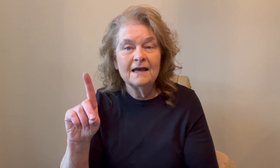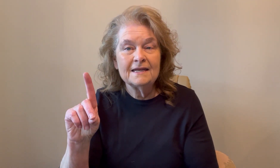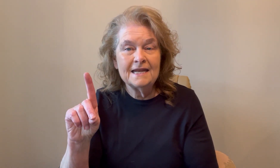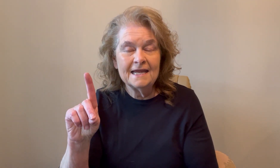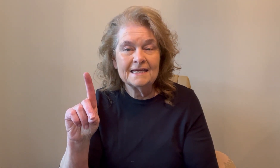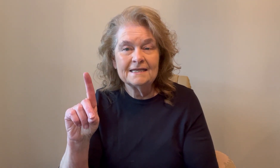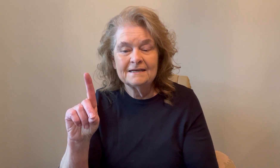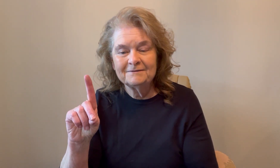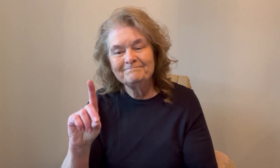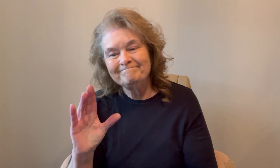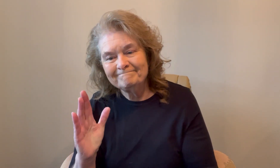naked.